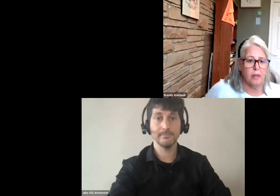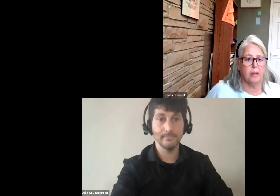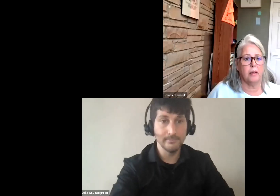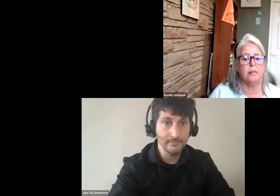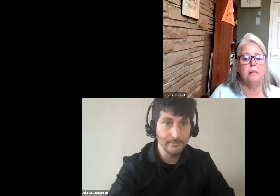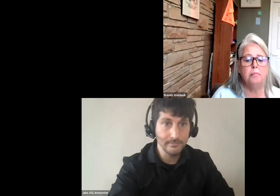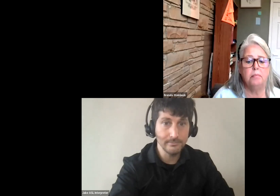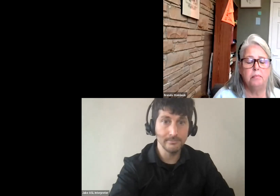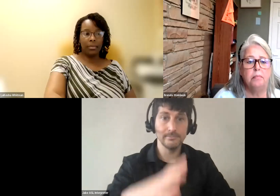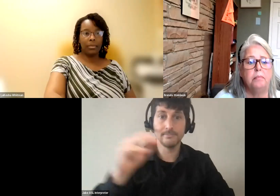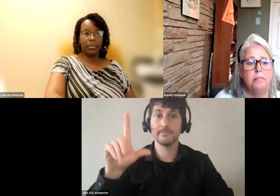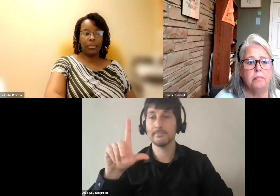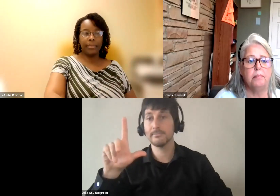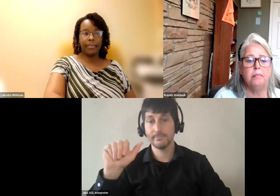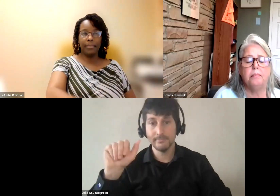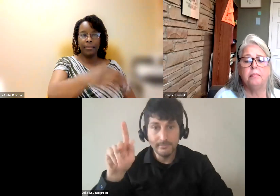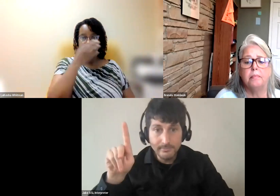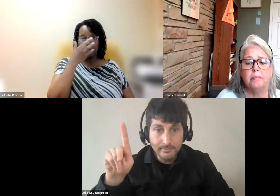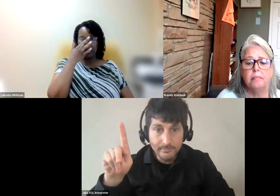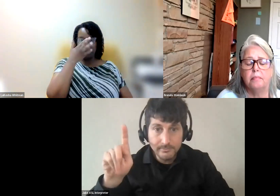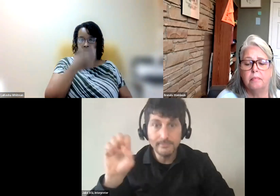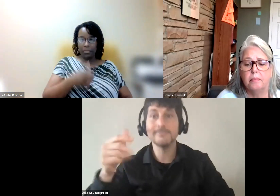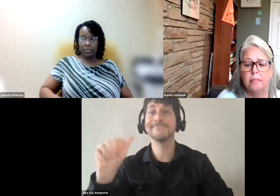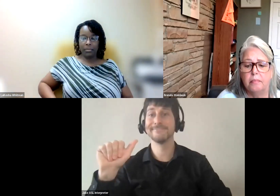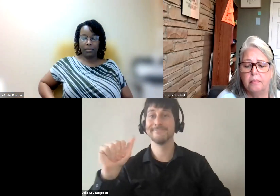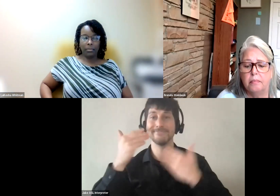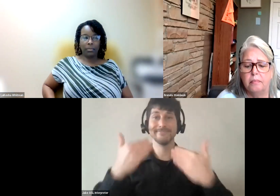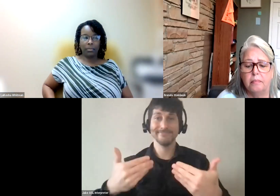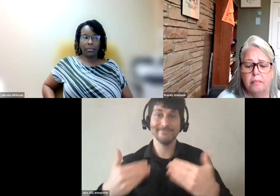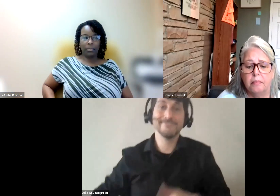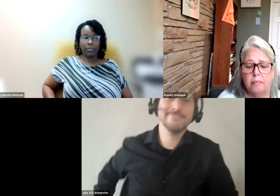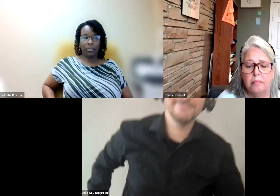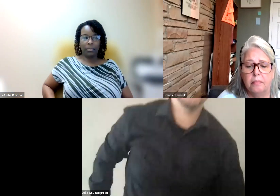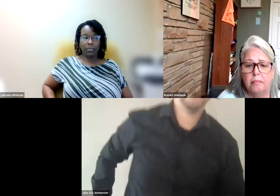So I'll go ahead and share your slides as well.